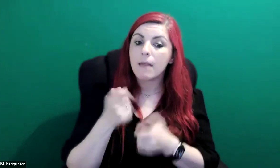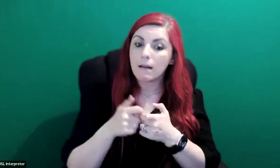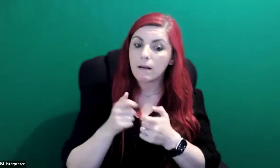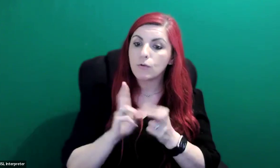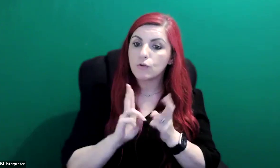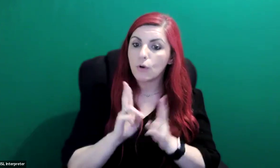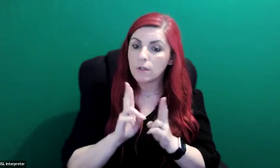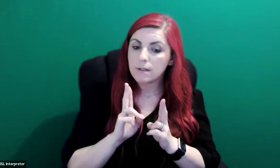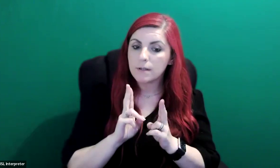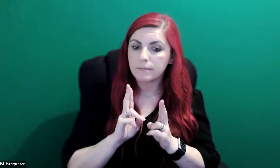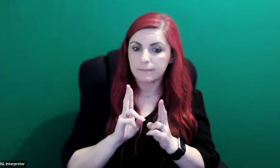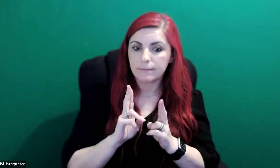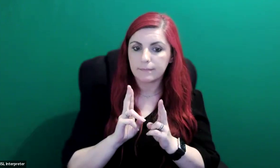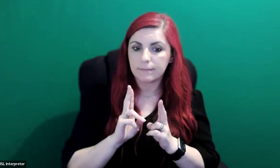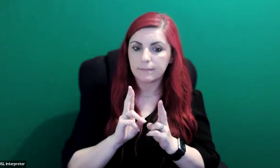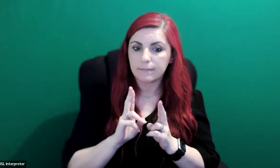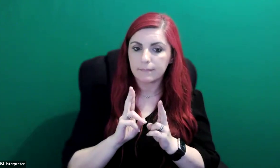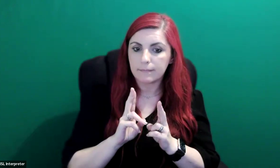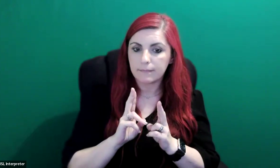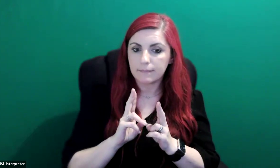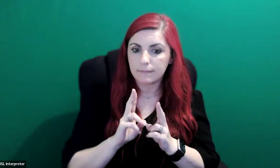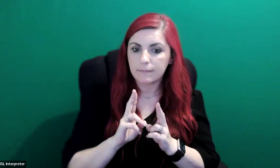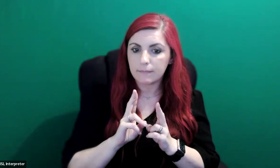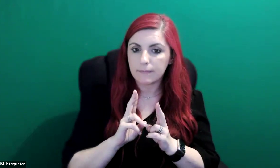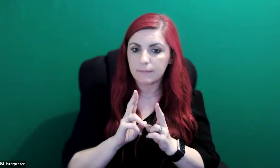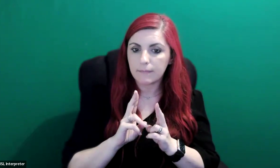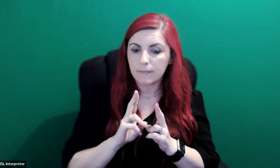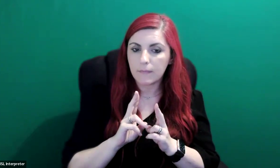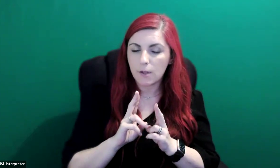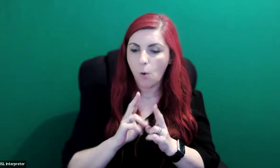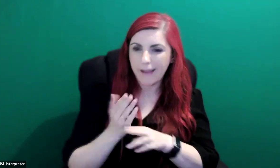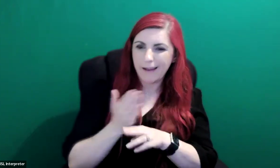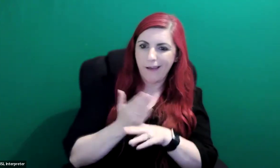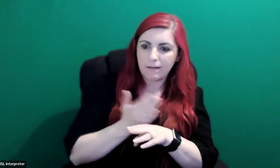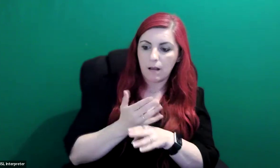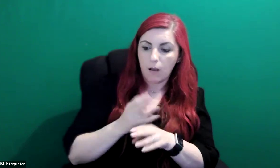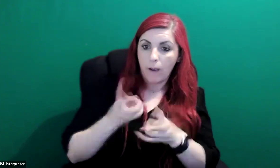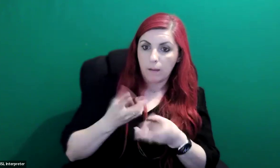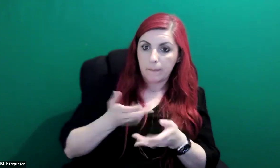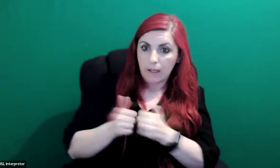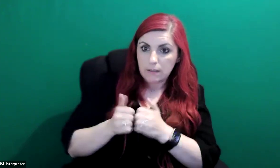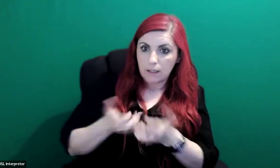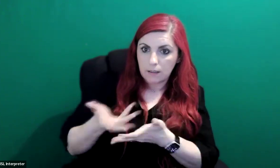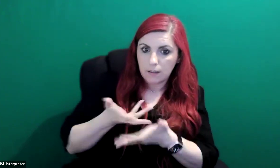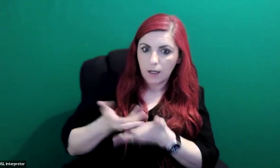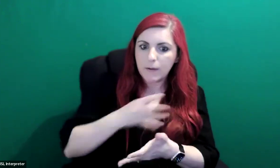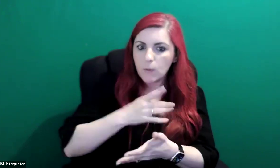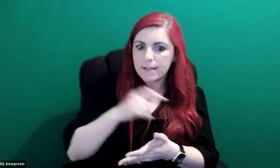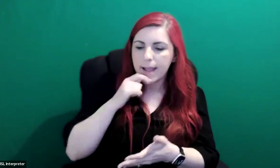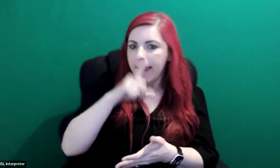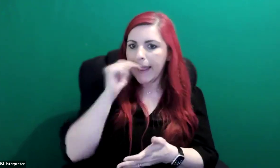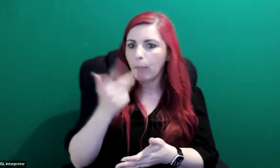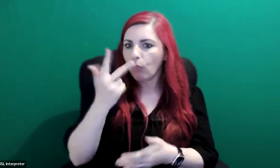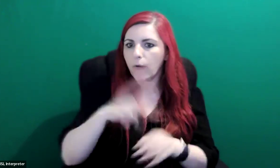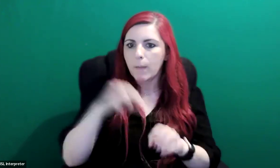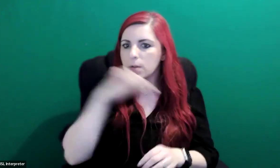should, in the briefing, the committee will ask you, what are the most, name us the 3 most important